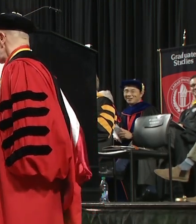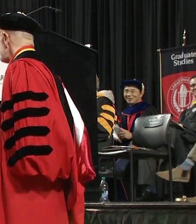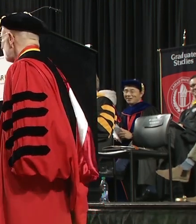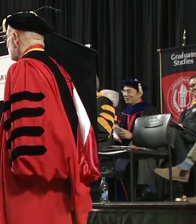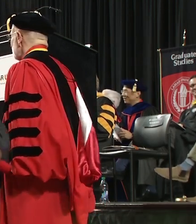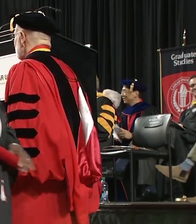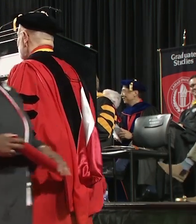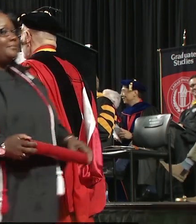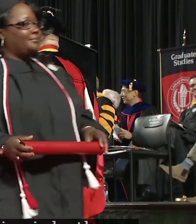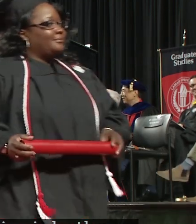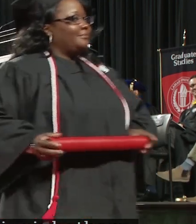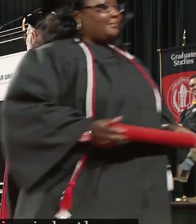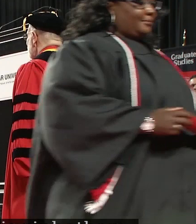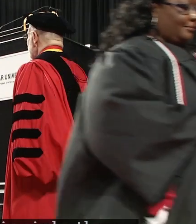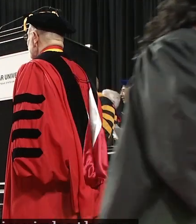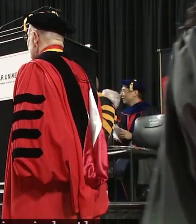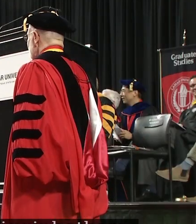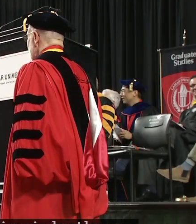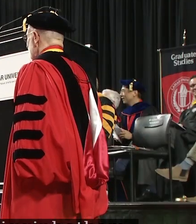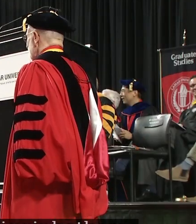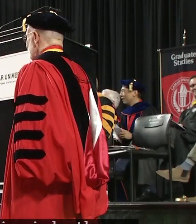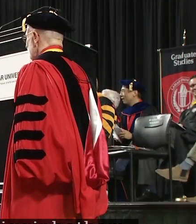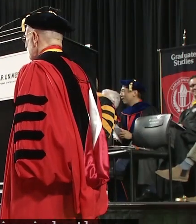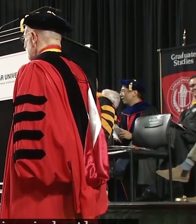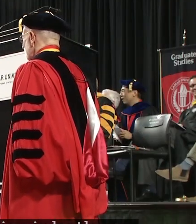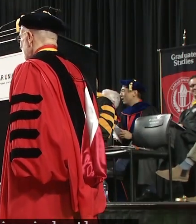Jennifer Lynn Keller.